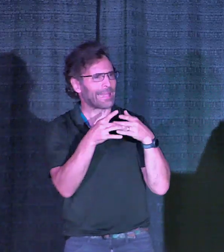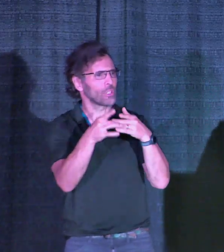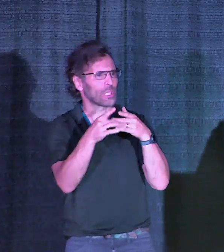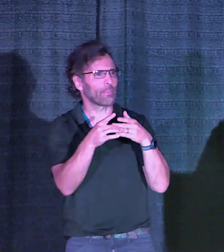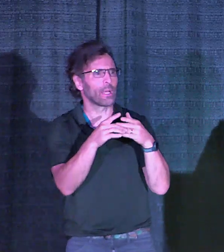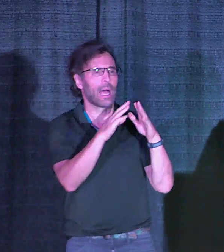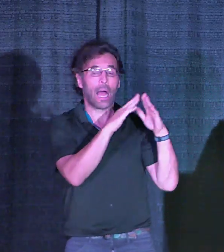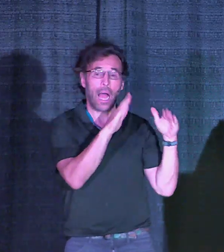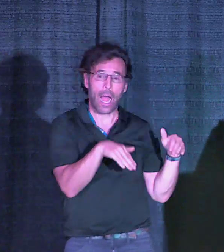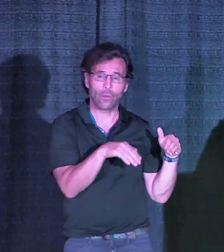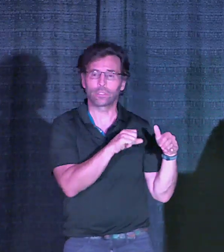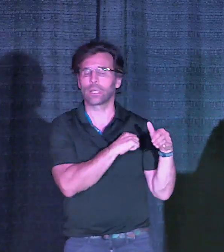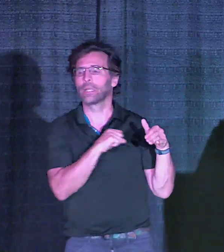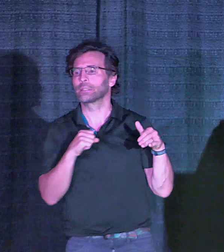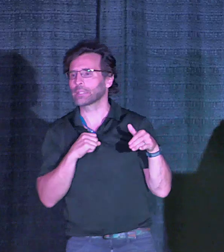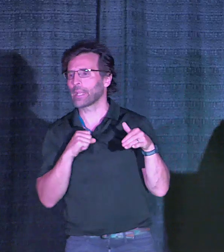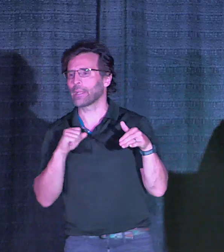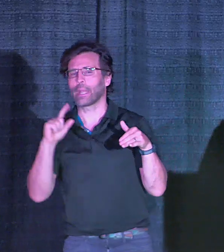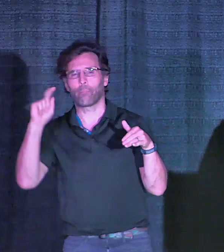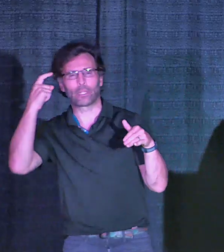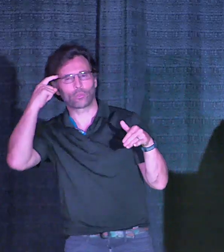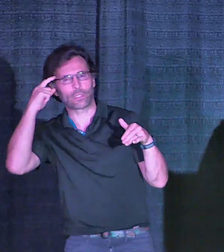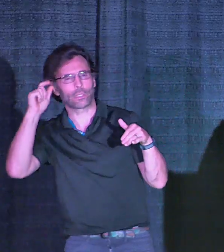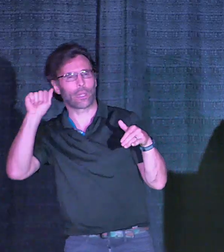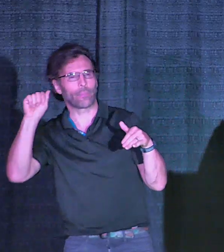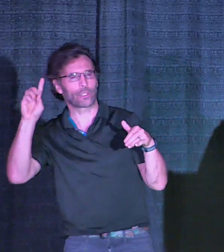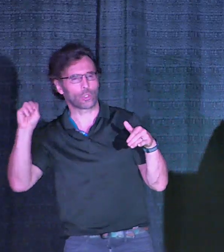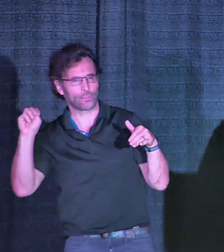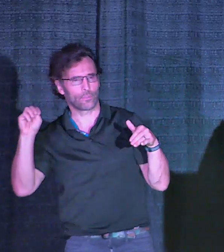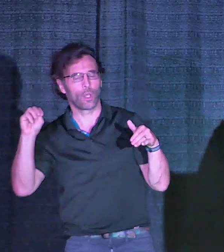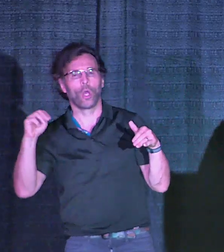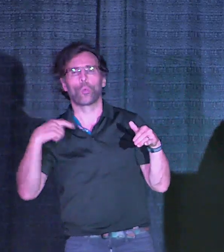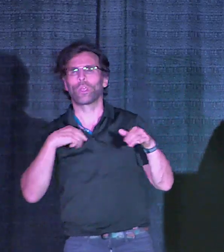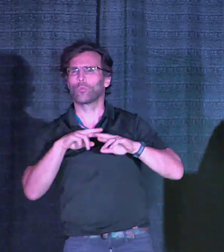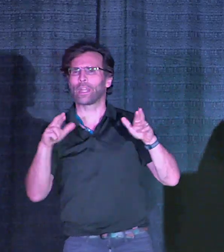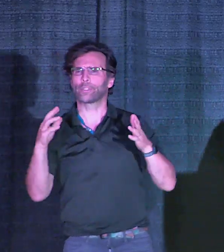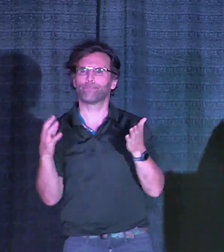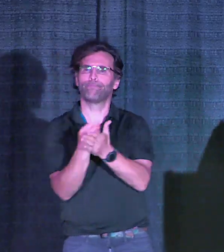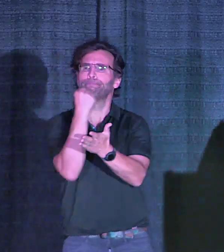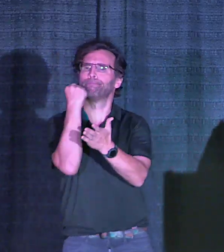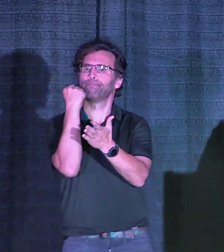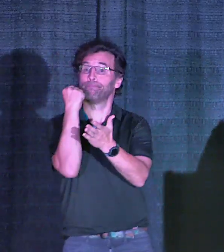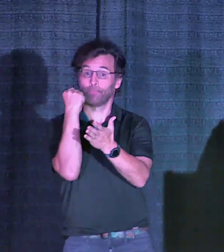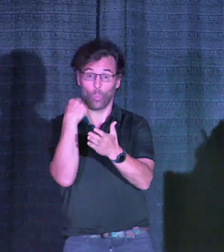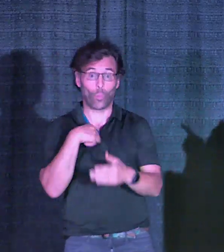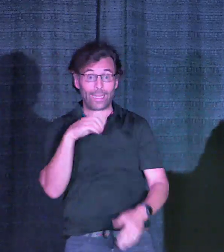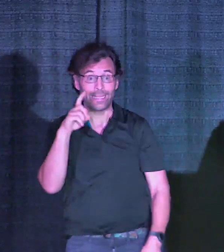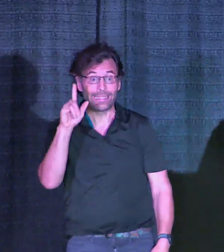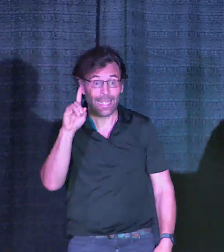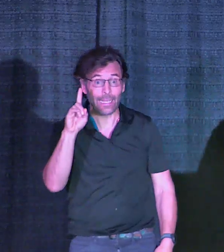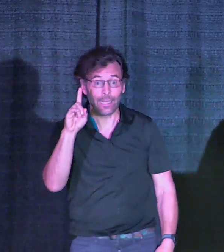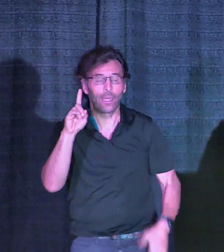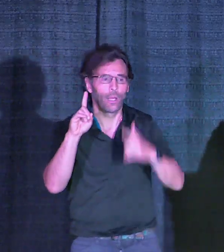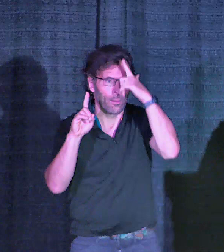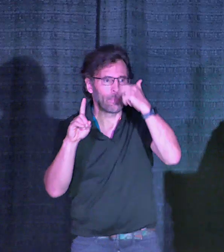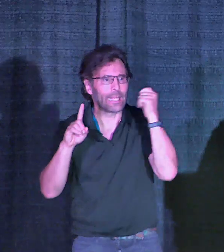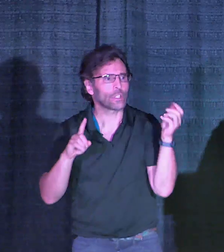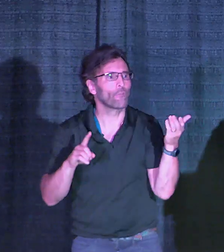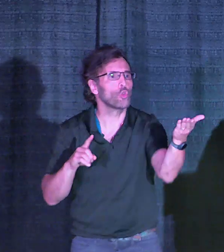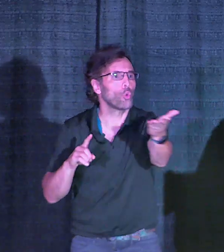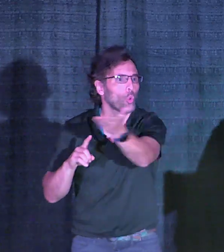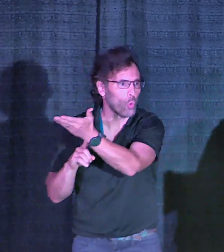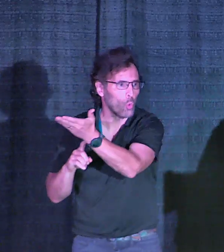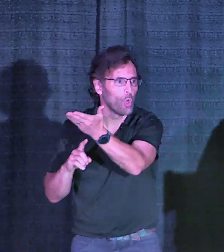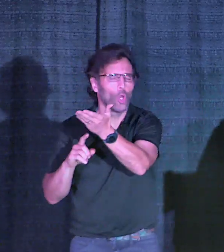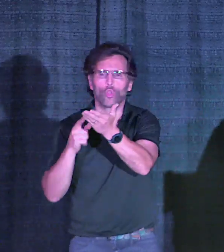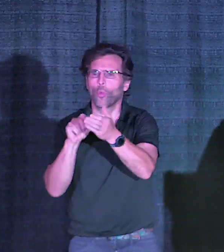House, Senate, and administration. We were ready to seize the moment. We did because of you. You